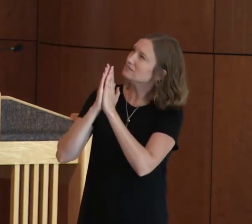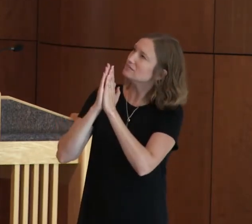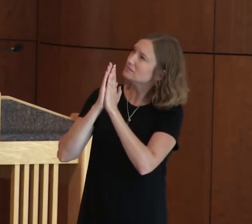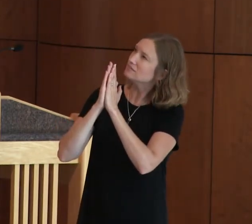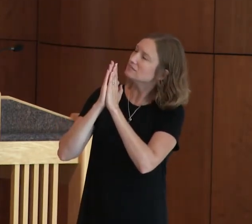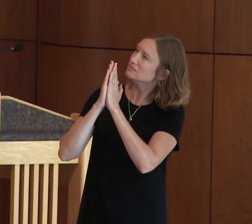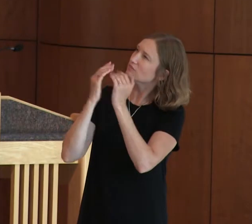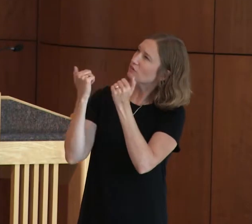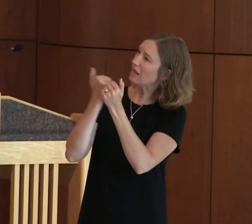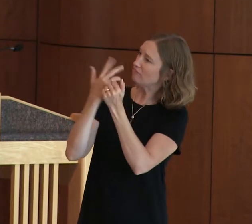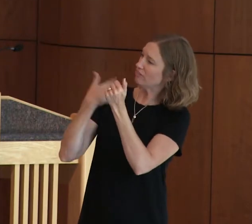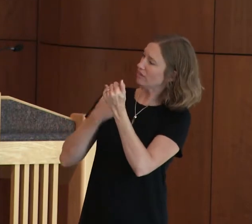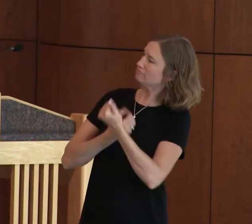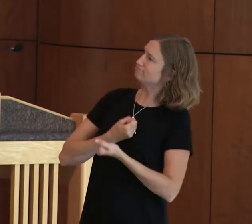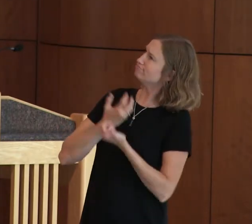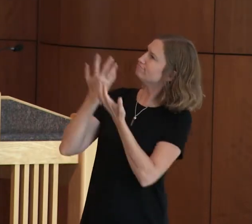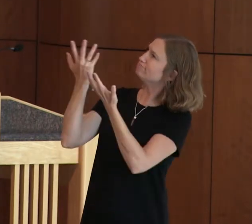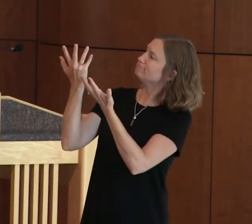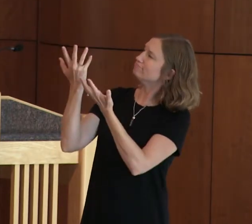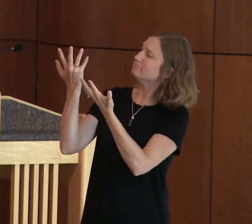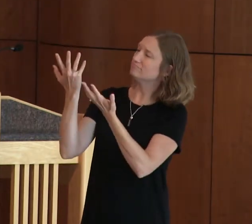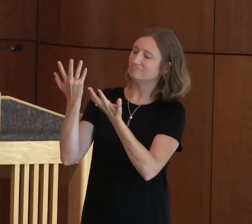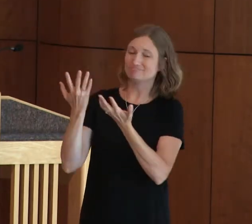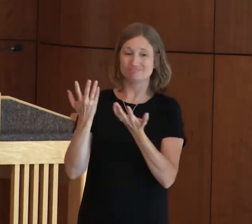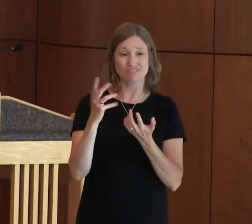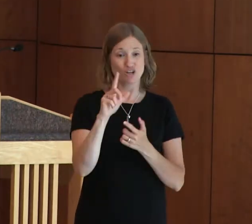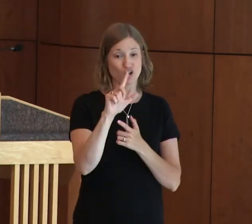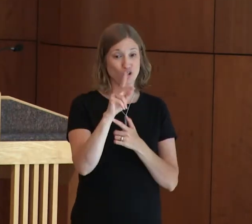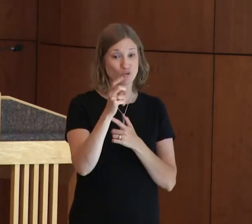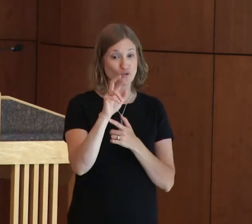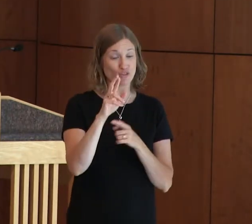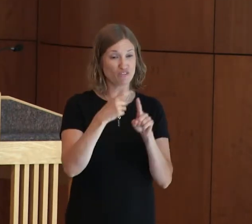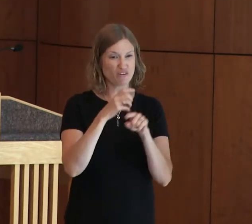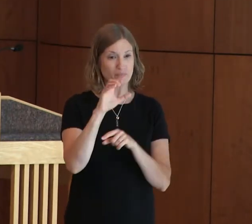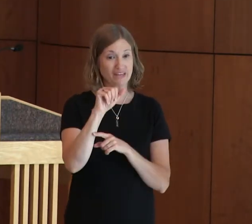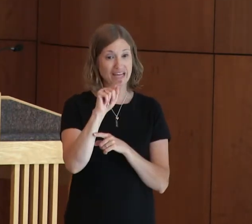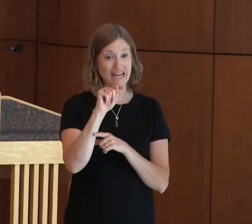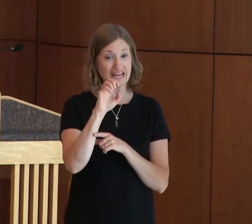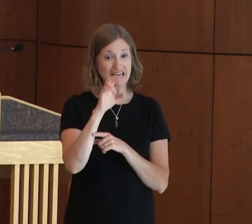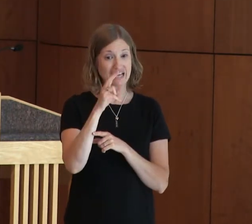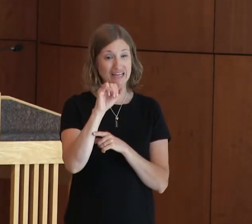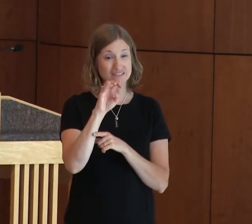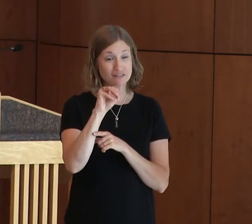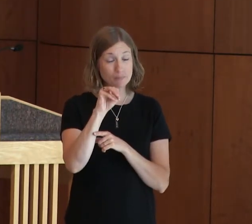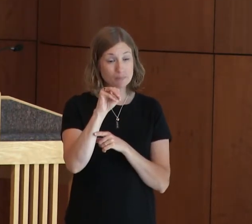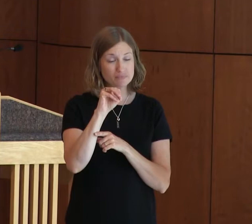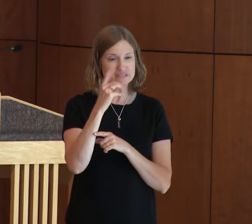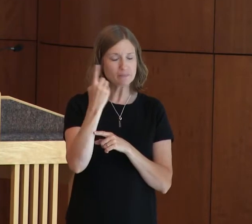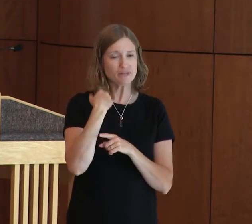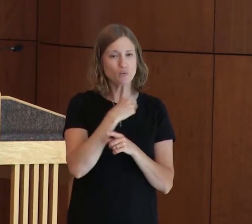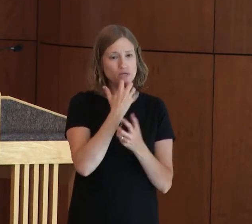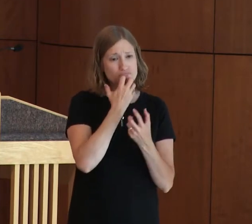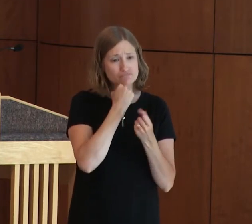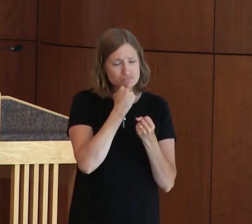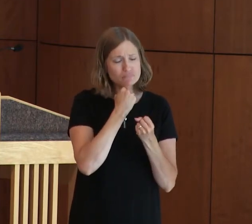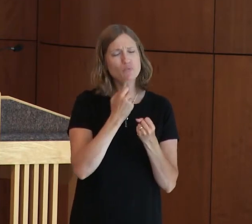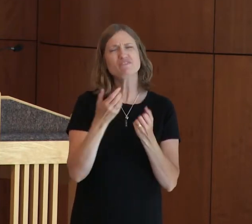hearts. Luther in the Catechism tells us to ask those things that we care most deeply about. And so we do